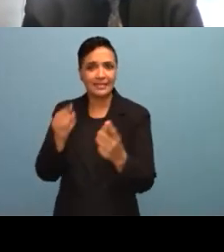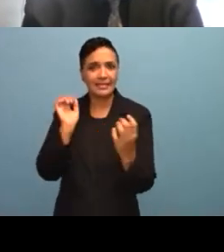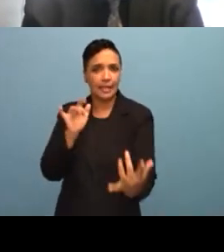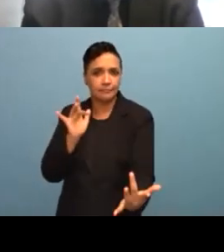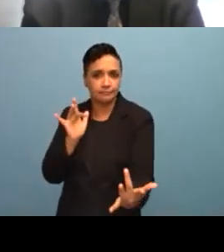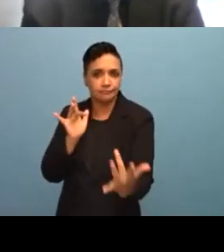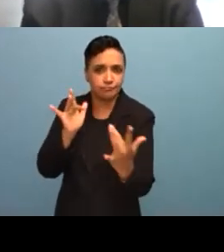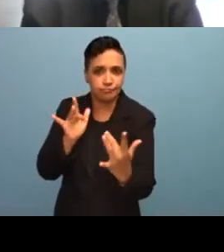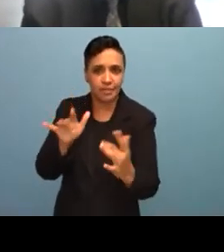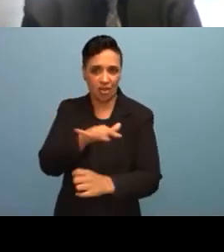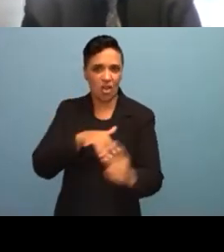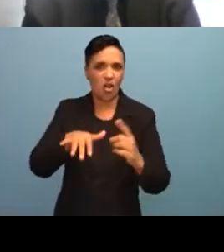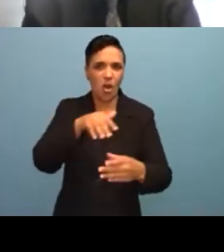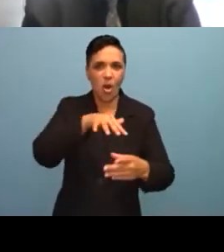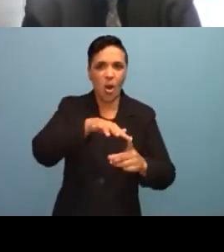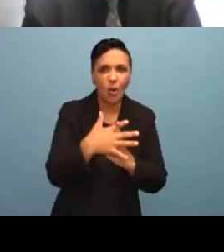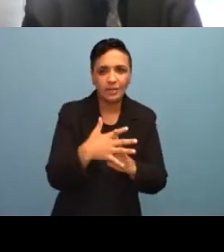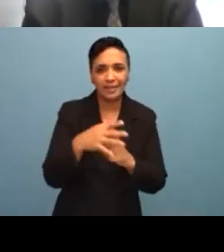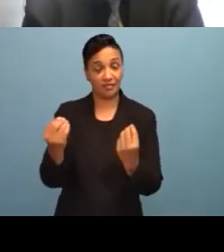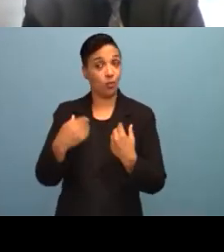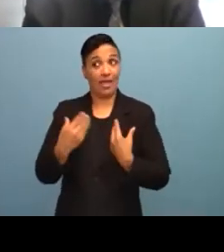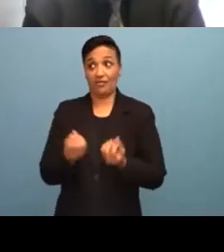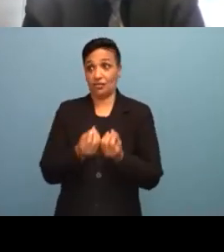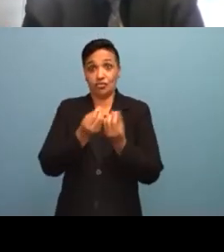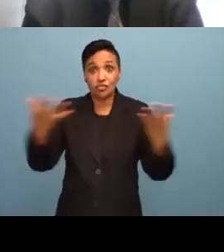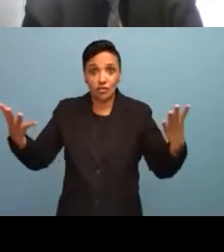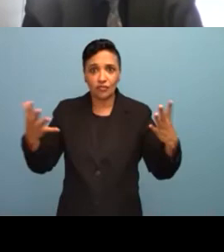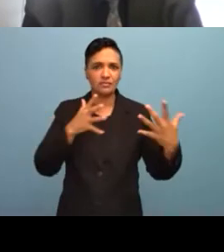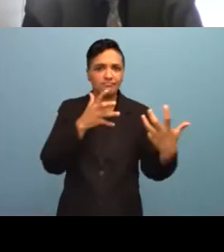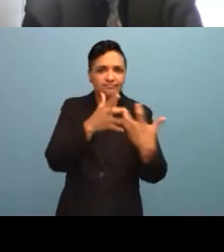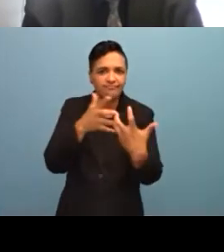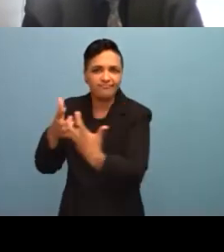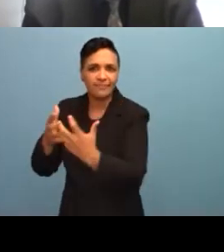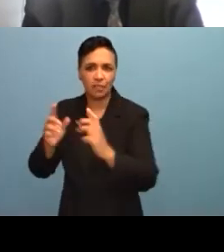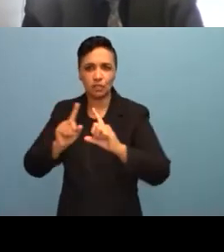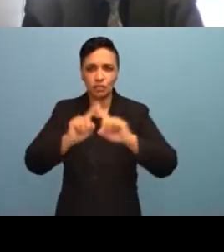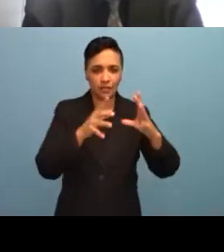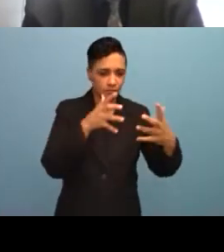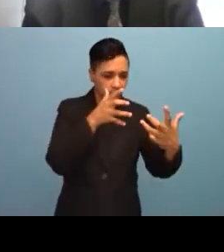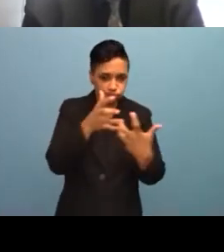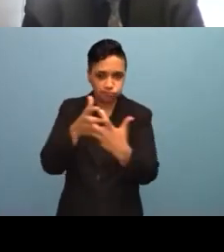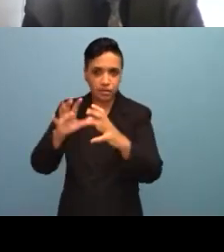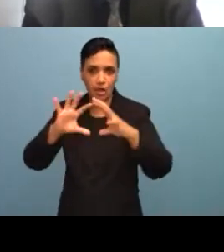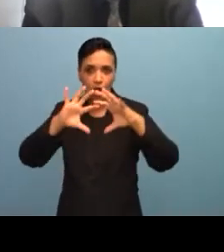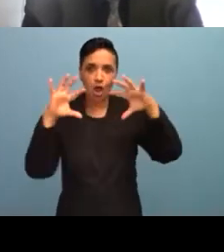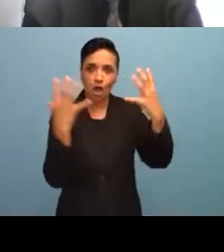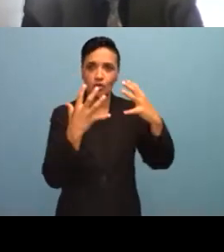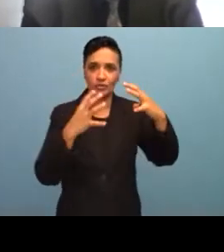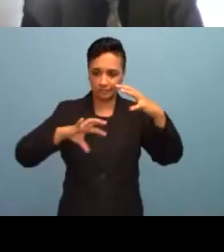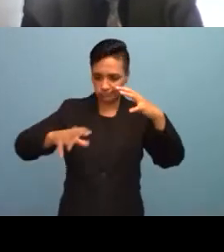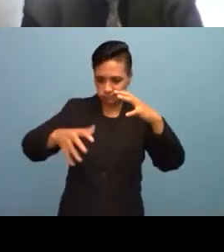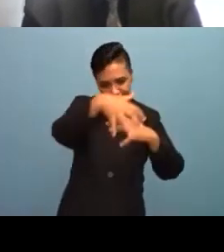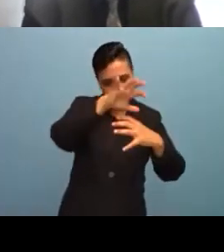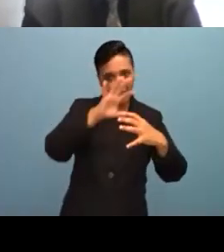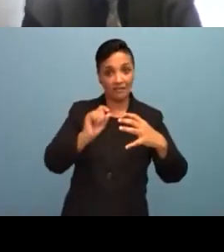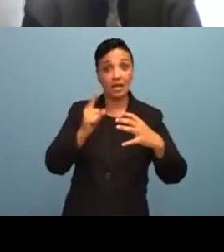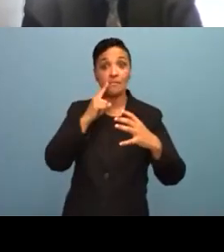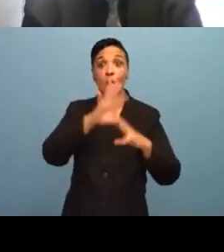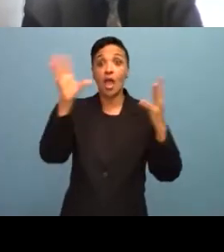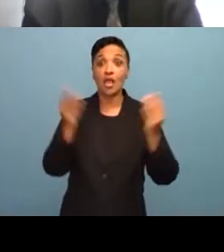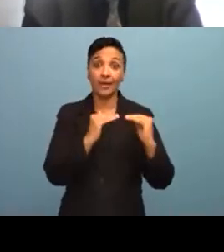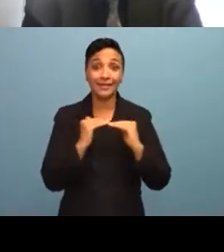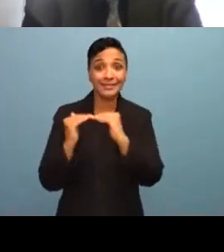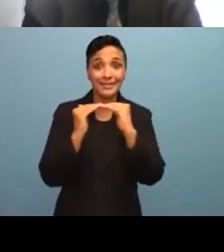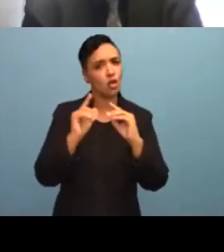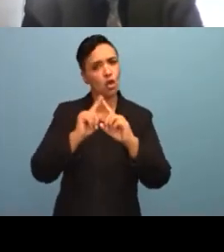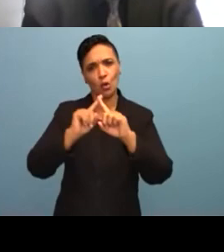You know, we have a lot of great different models across different countries that we use, but it's not a one size fits all for sure. Right.